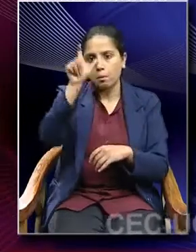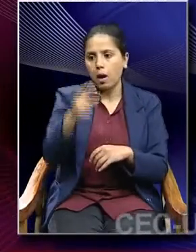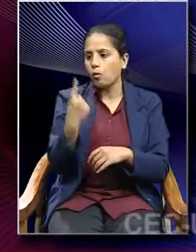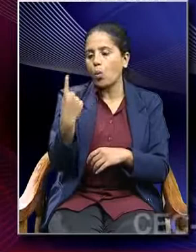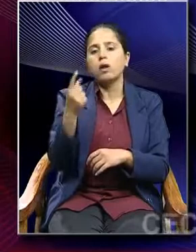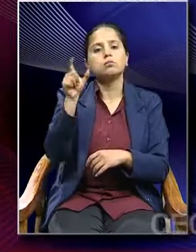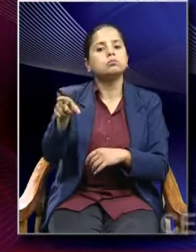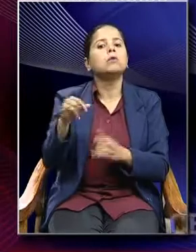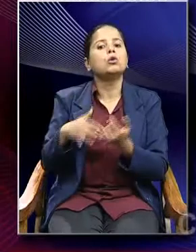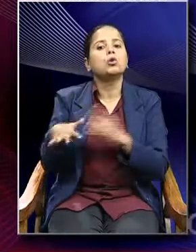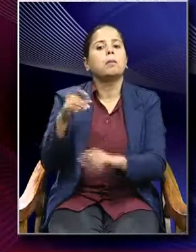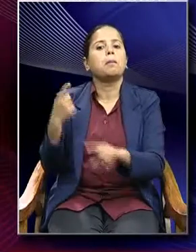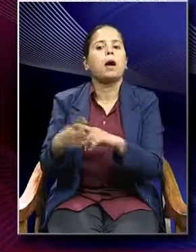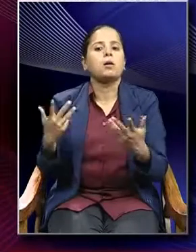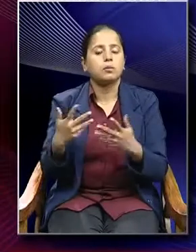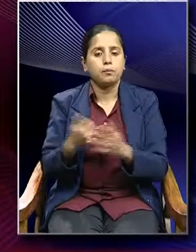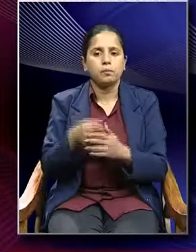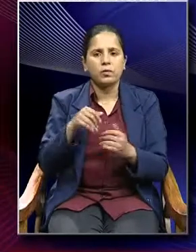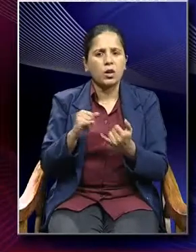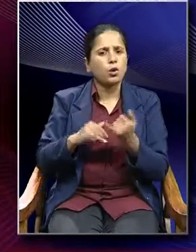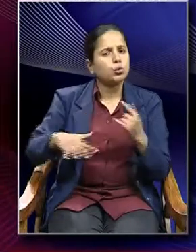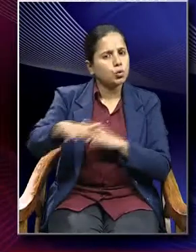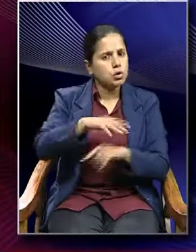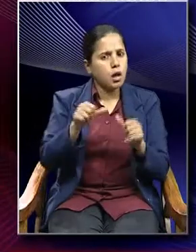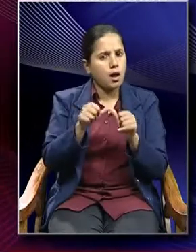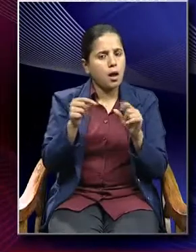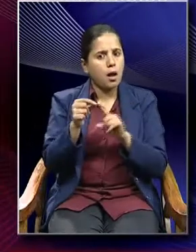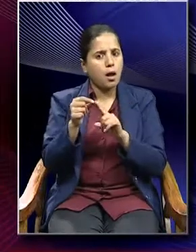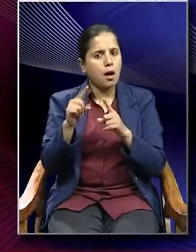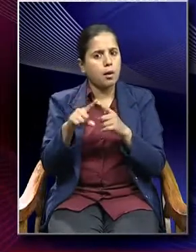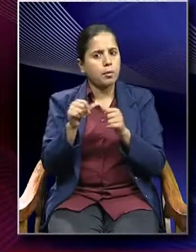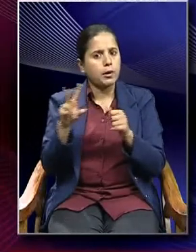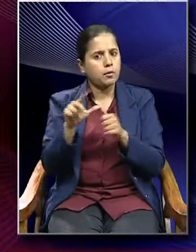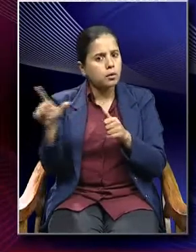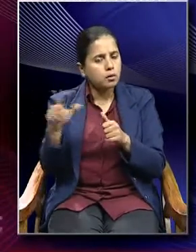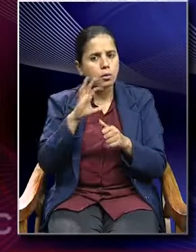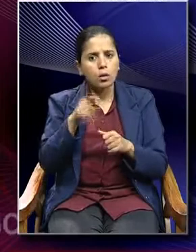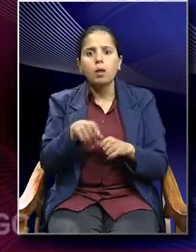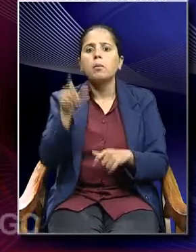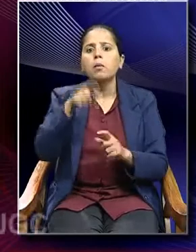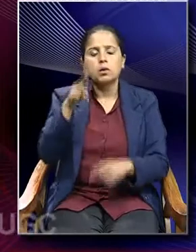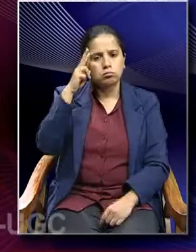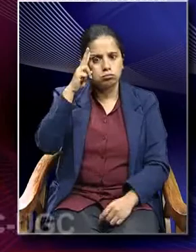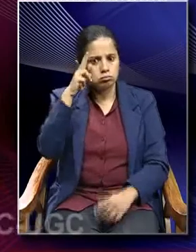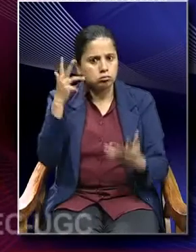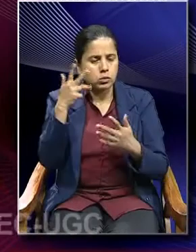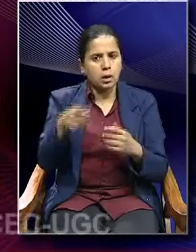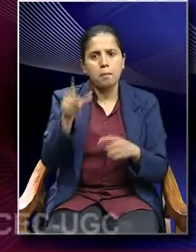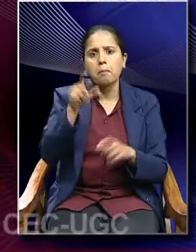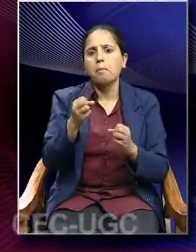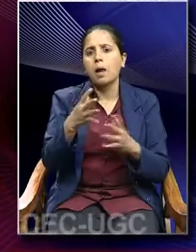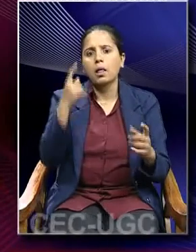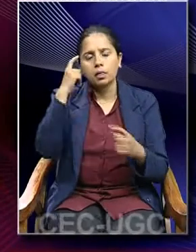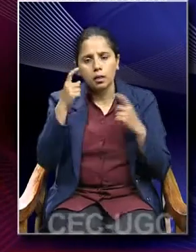society. Now, this social upheaval was kind of bringing about concern in the minds of lot of thinkers